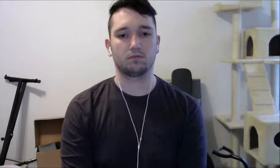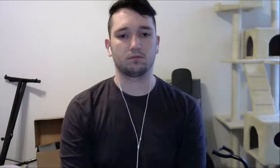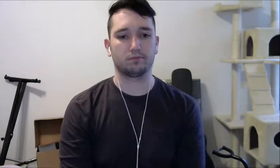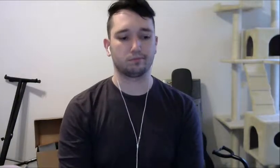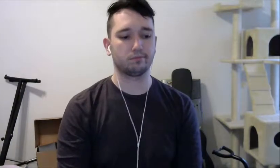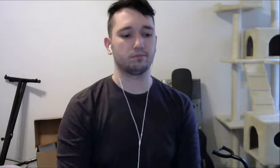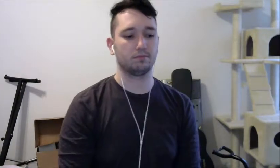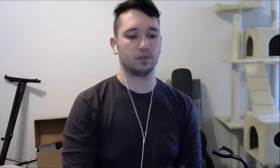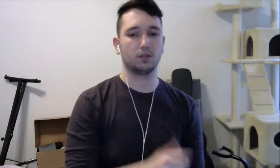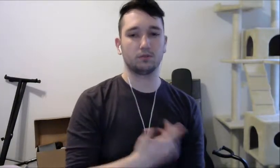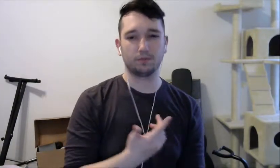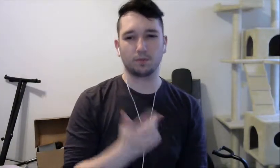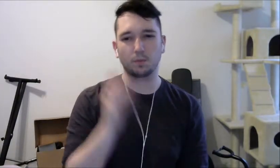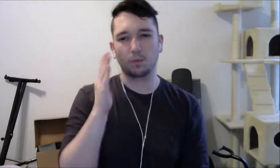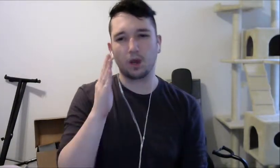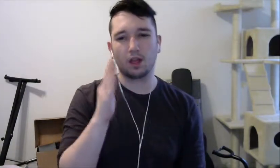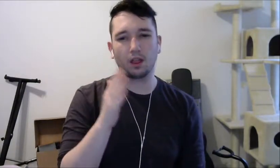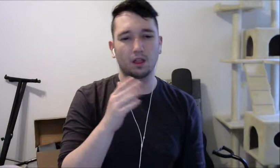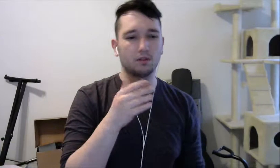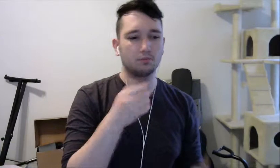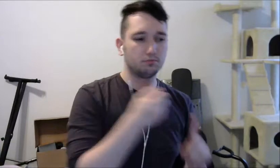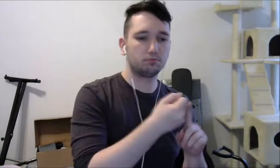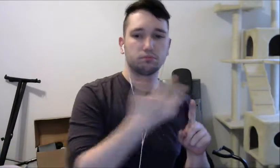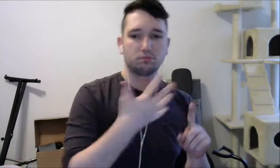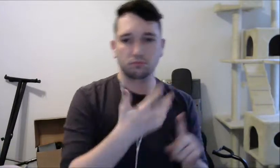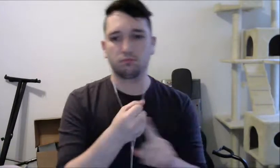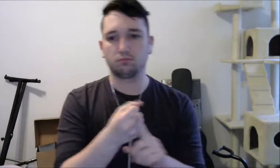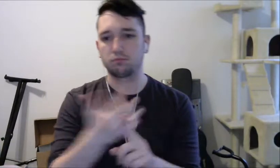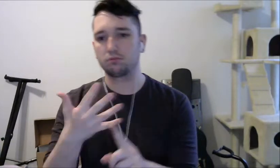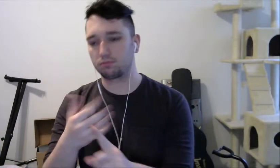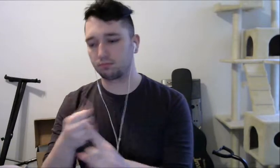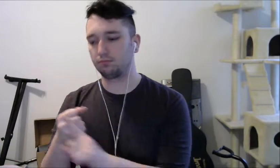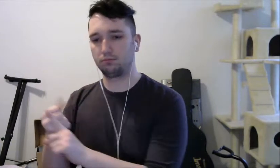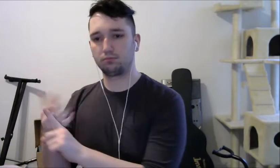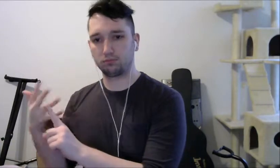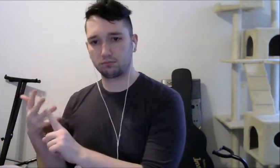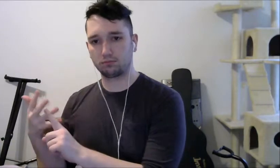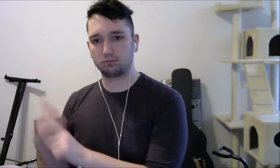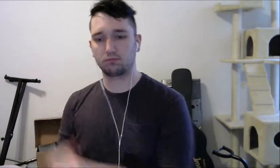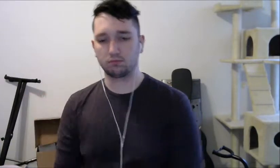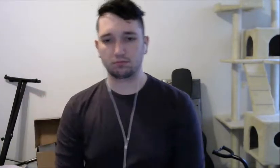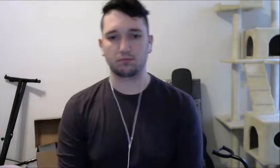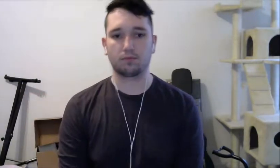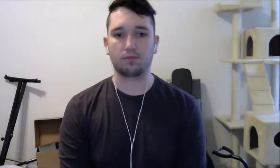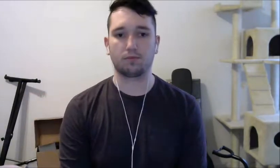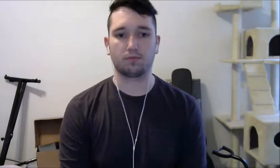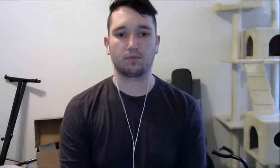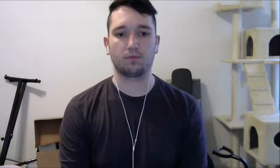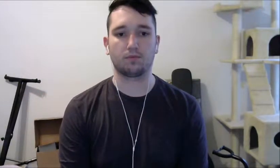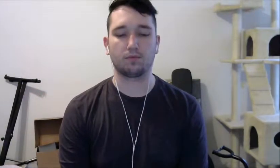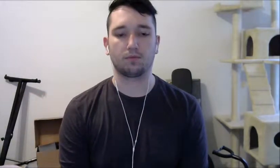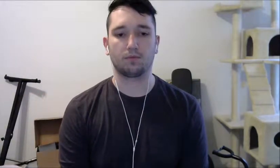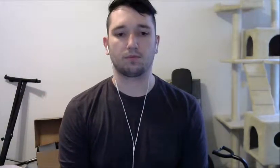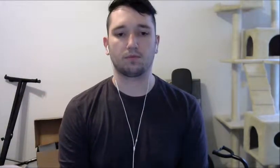cities before World War II, the flood of movement didn't occur until after the war ended.